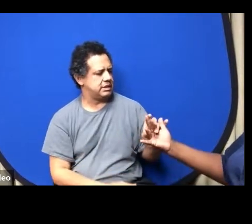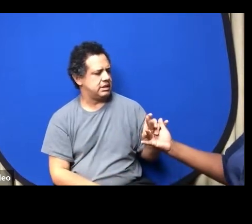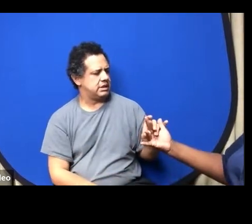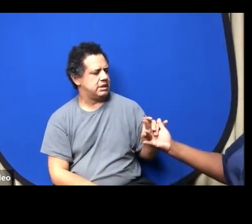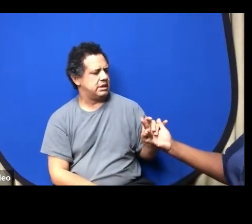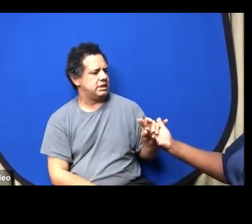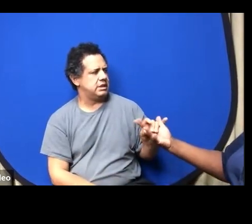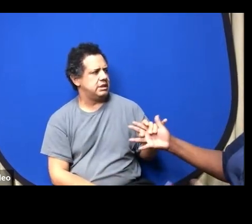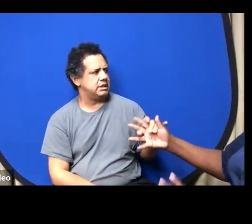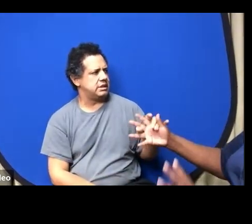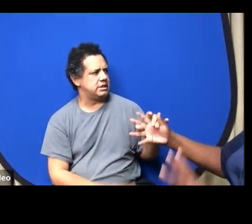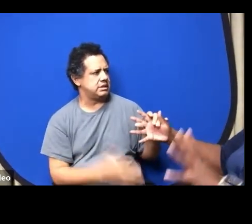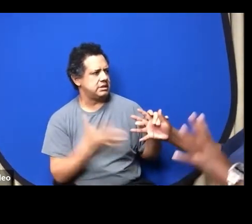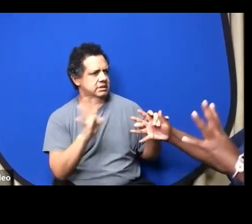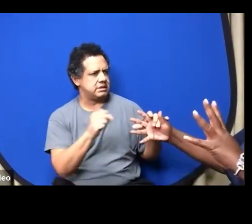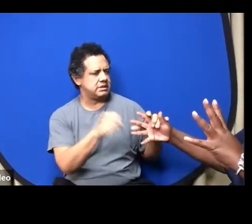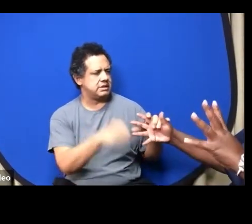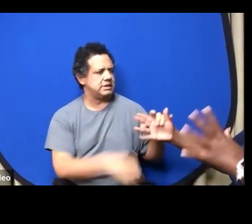even.